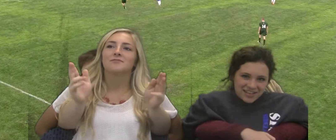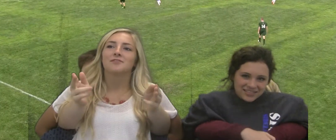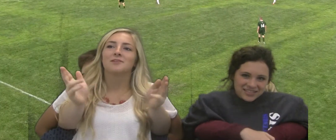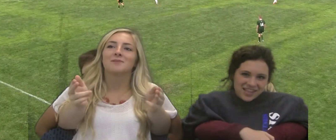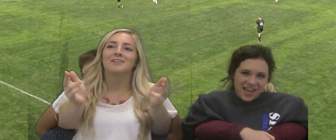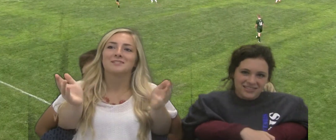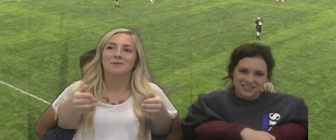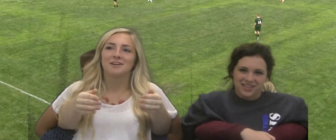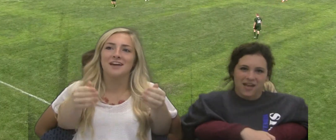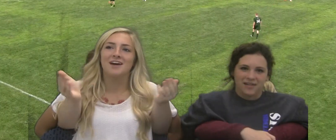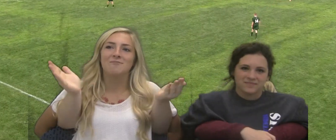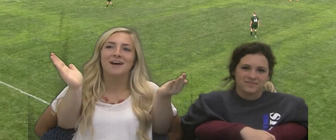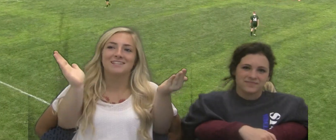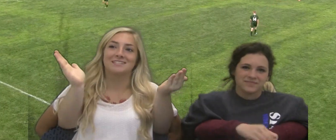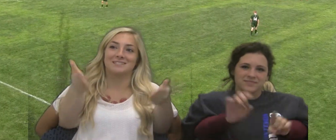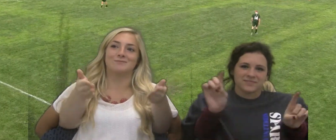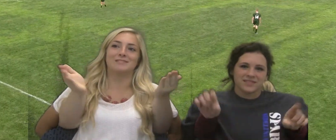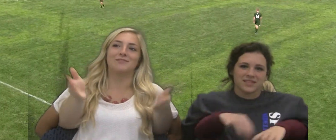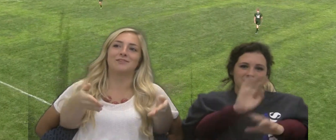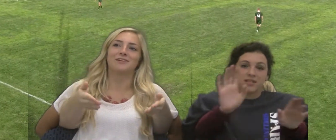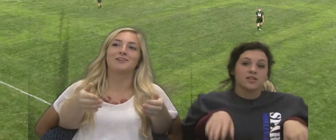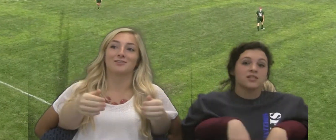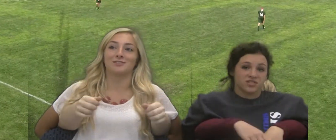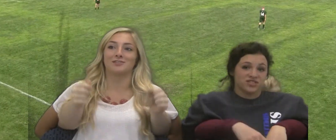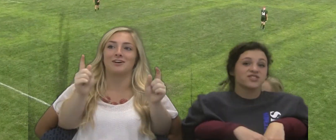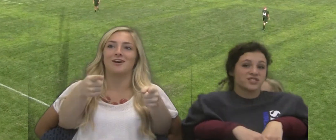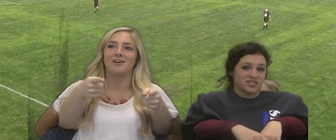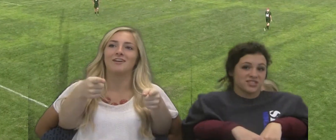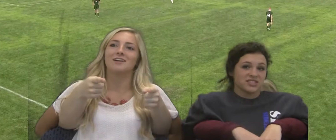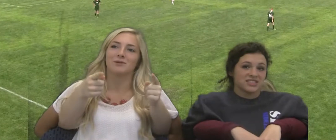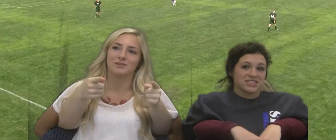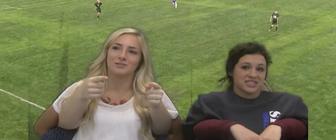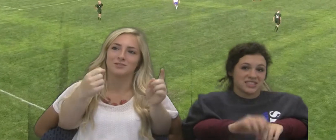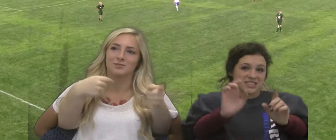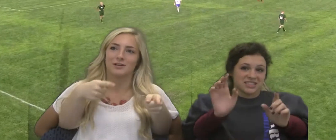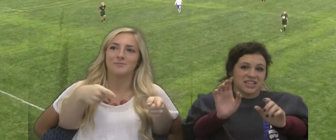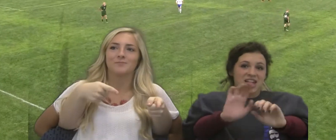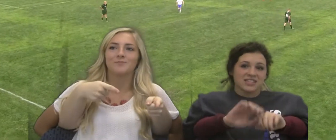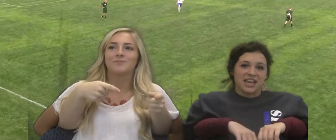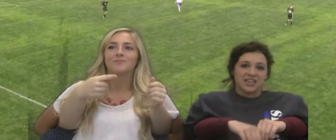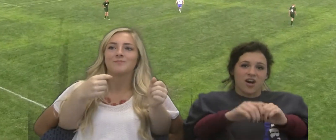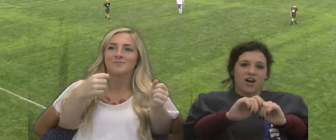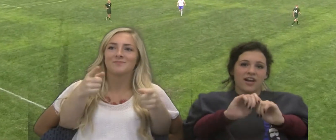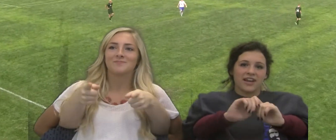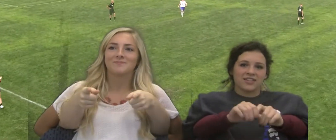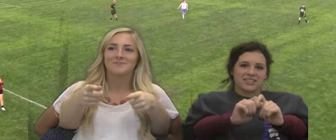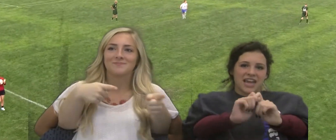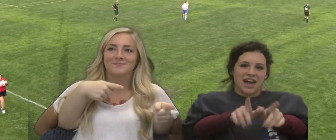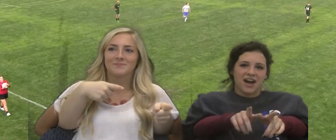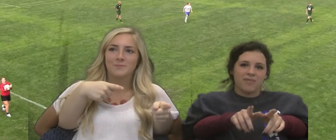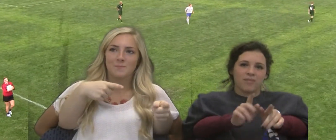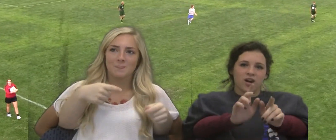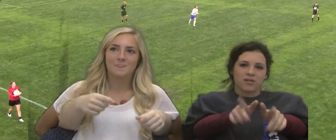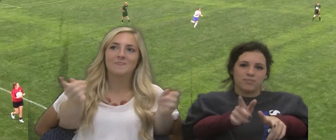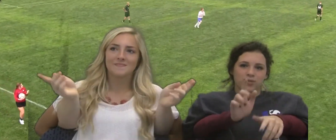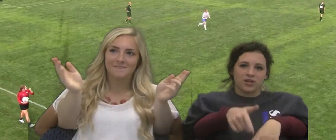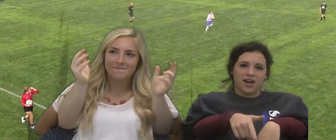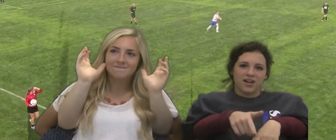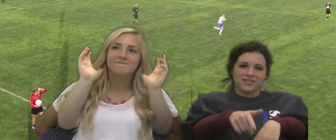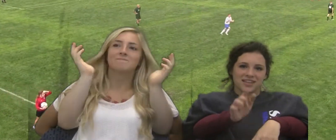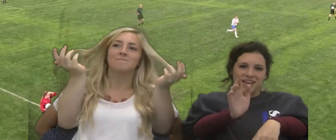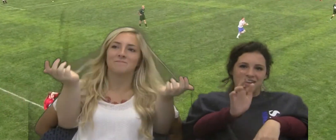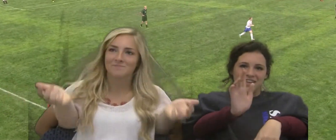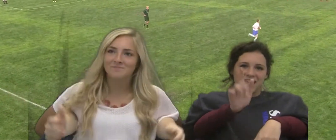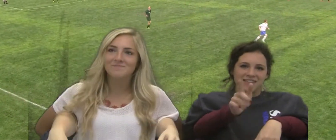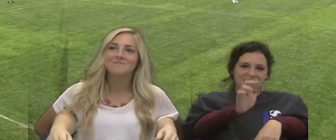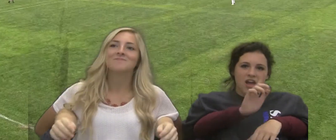in the midfield by the Spartan halfbacks, specifically Christian Hall and Michael Stewart. Tayton Hall, Aaron Deha, Mark